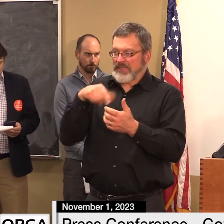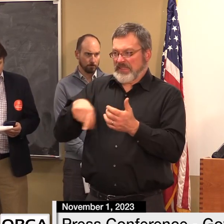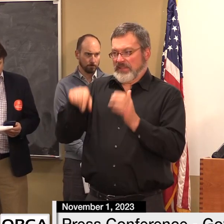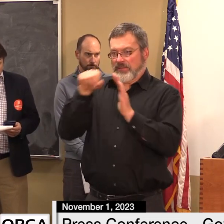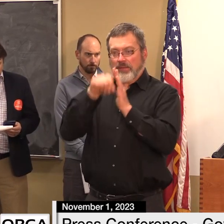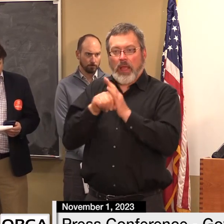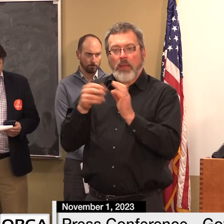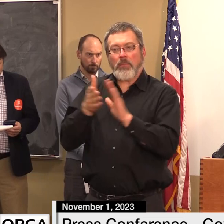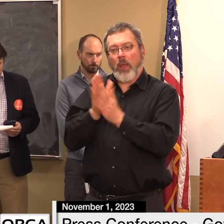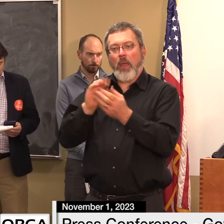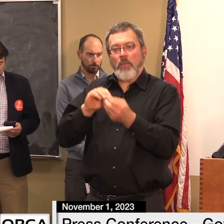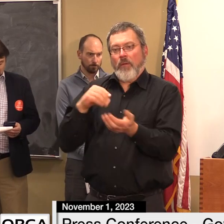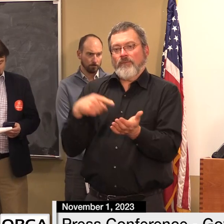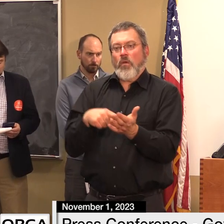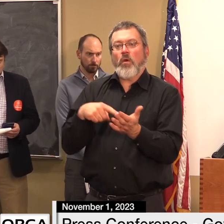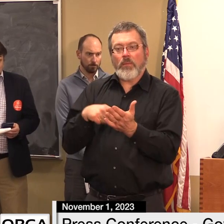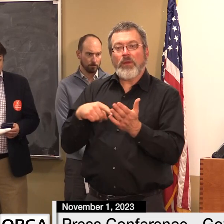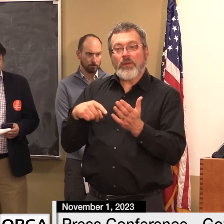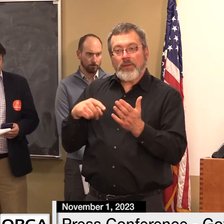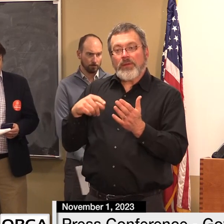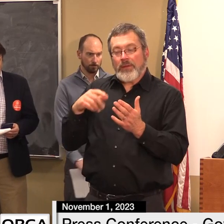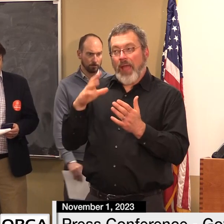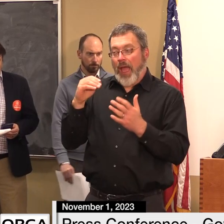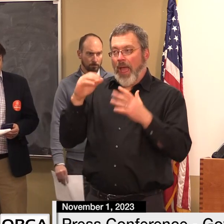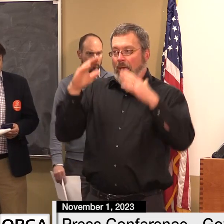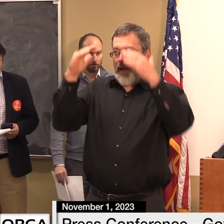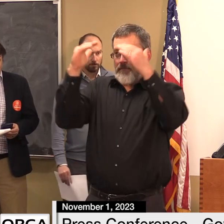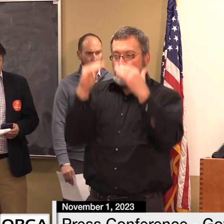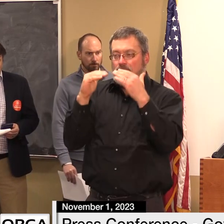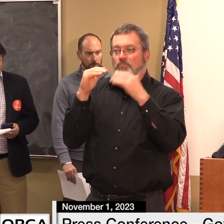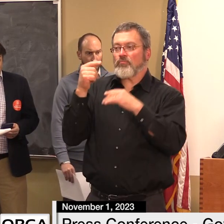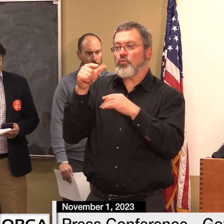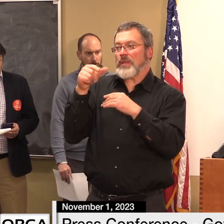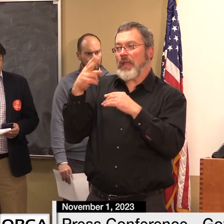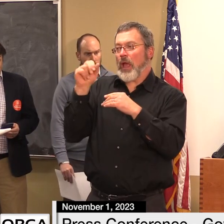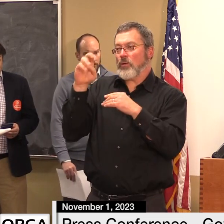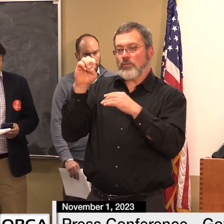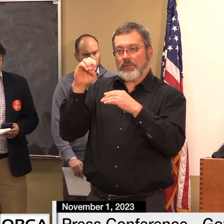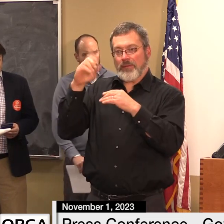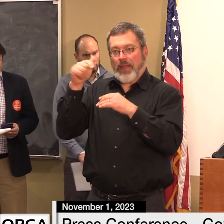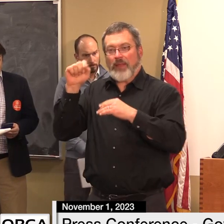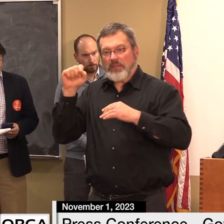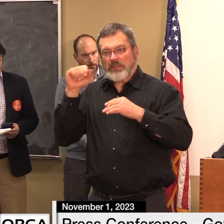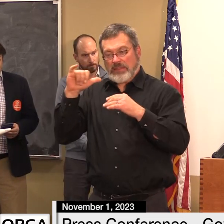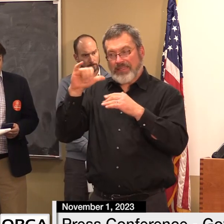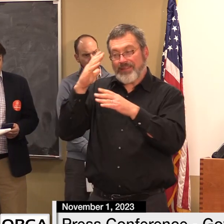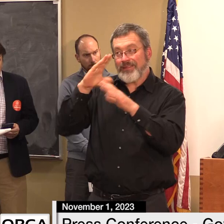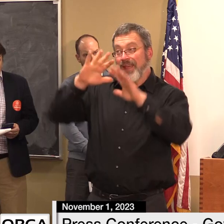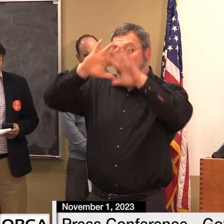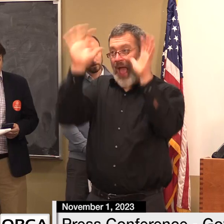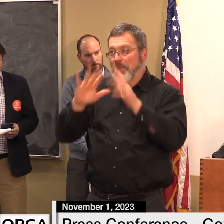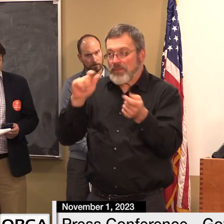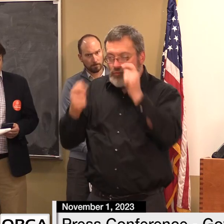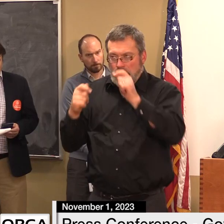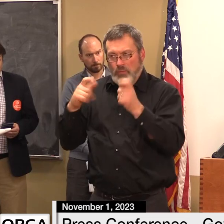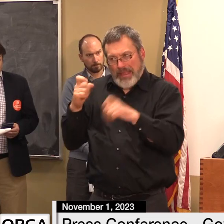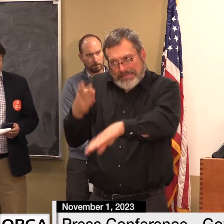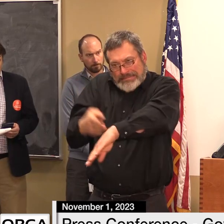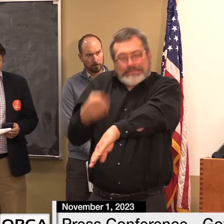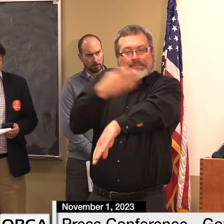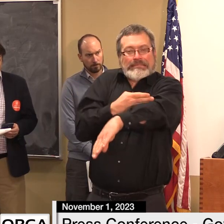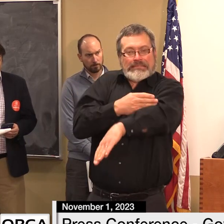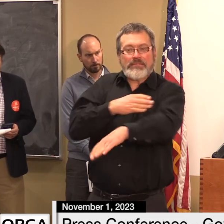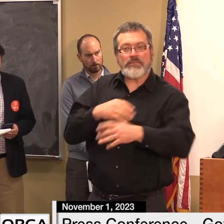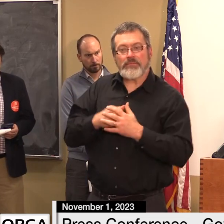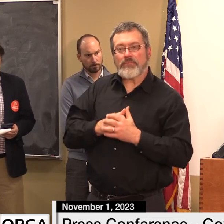reduces greenhouse gas emissions, helping further our climate goals. Peter and Tim will talk about the work Efficiency